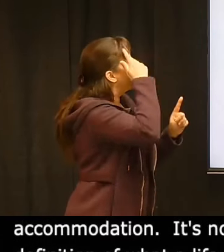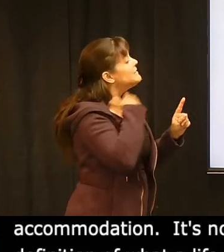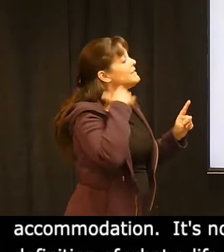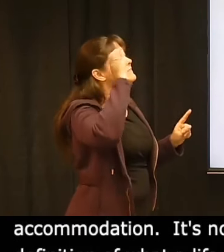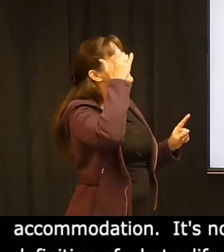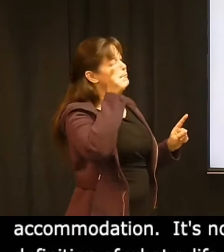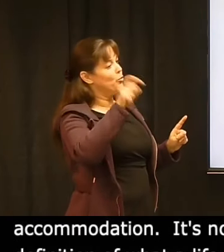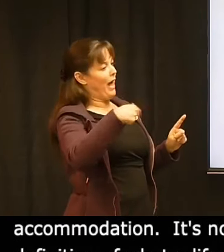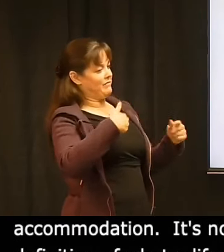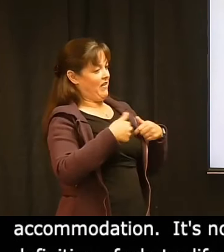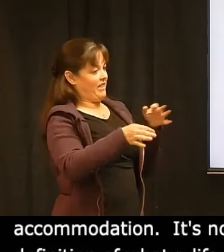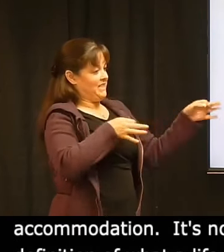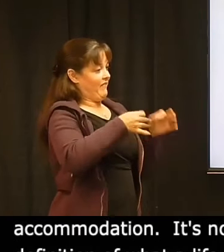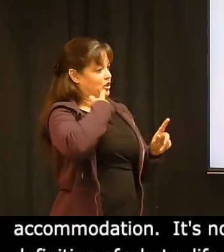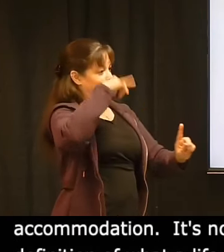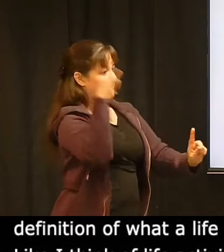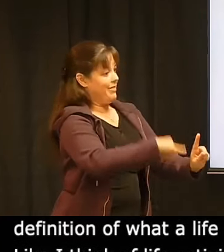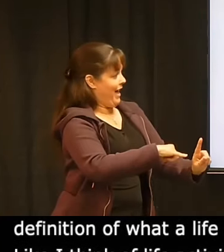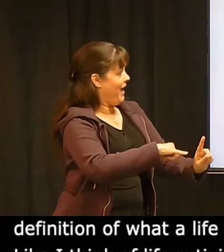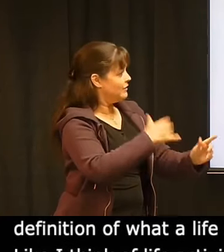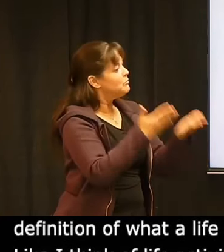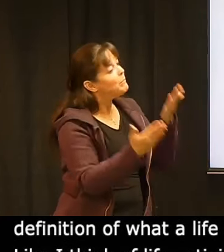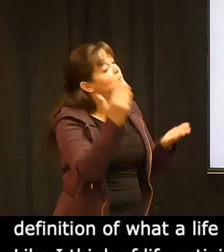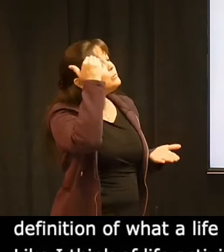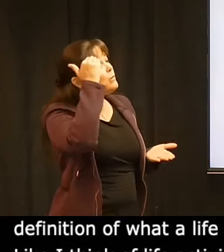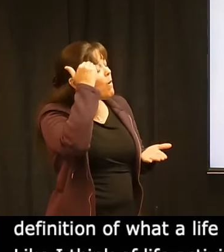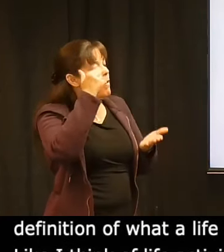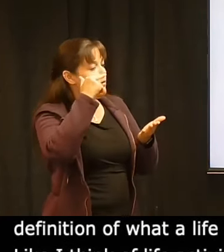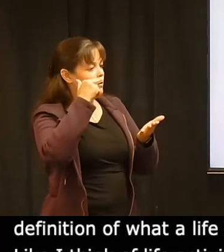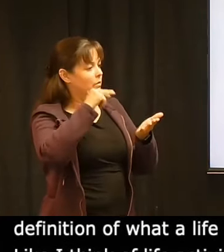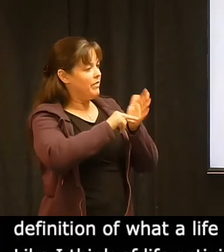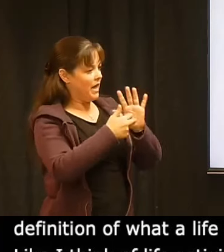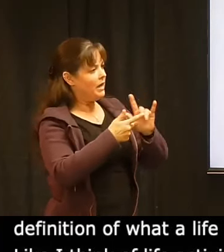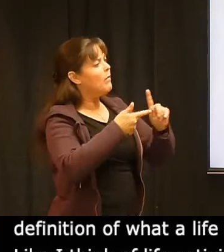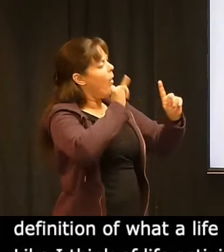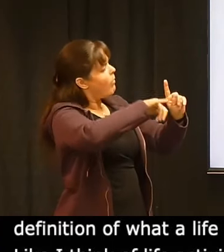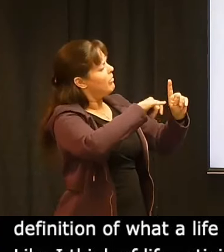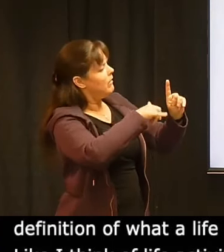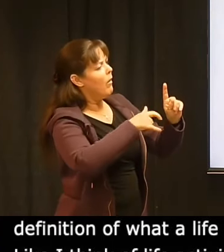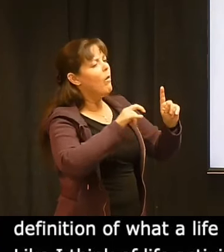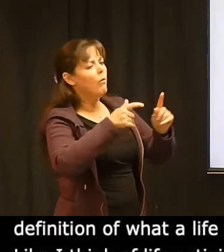to know what then would be covered.